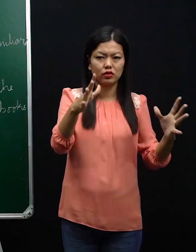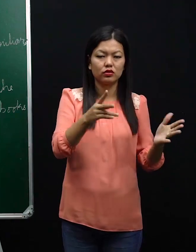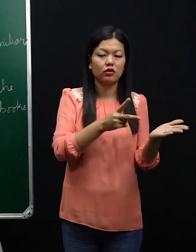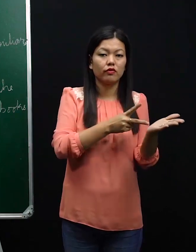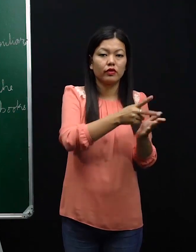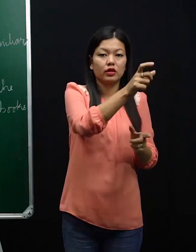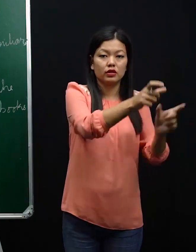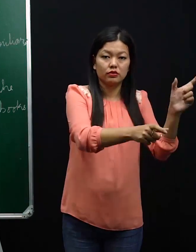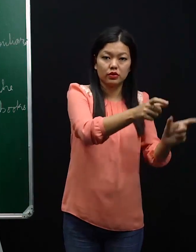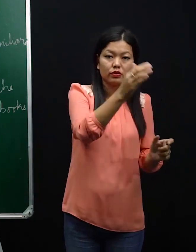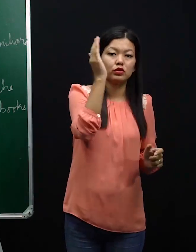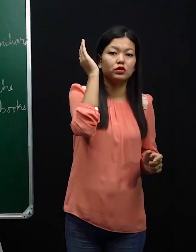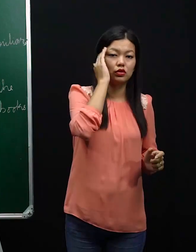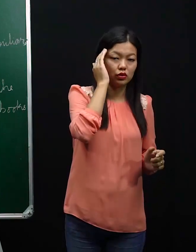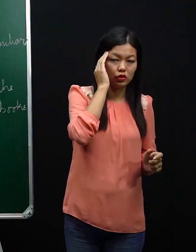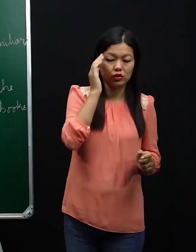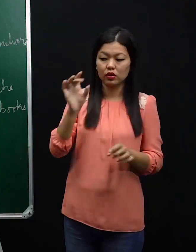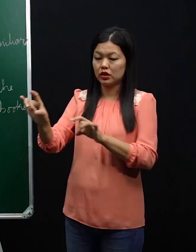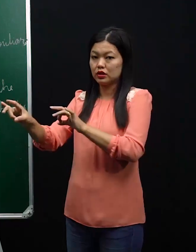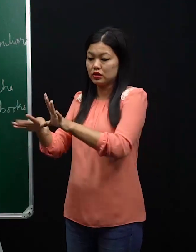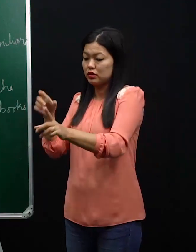be an old man. Okay,